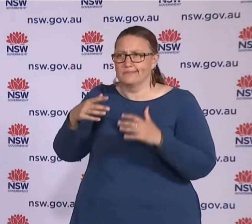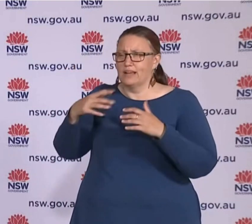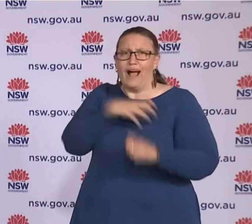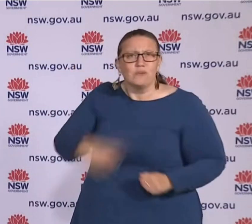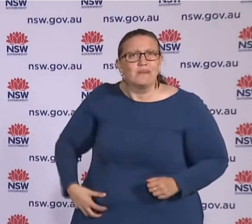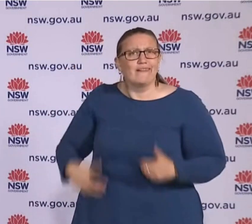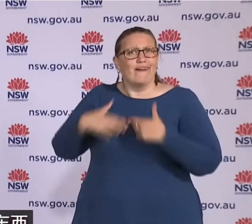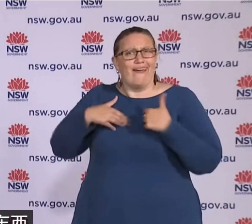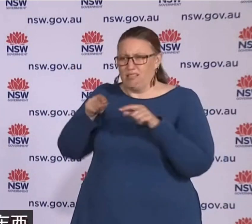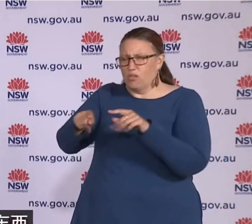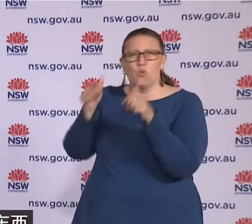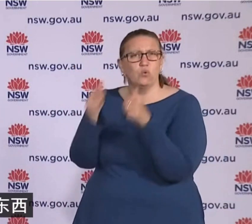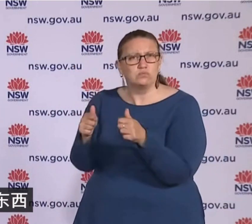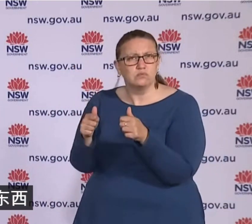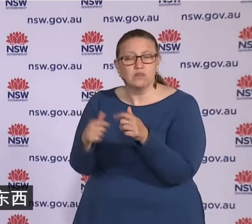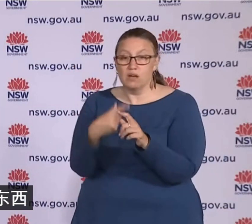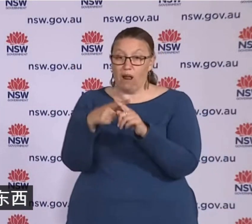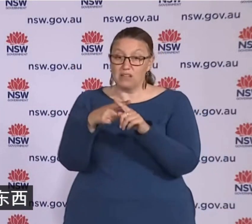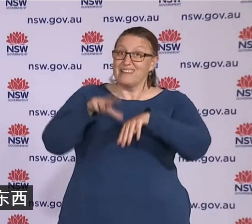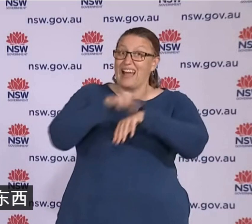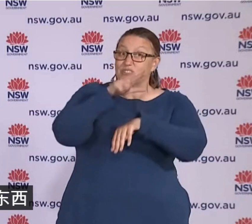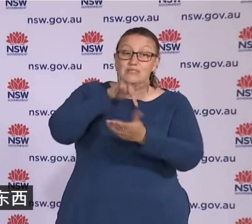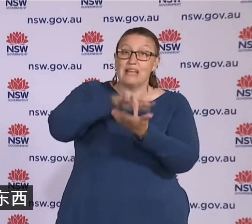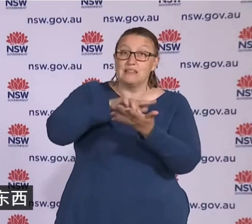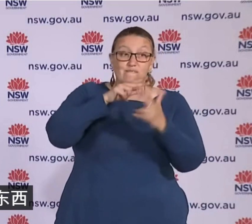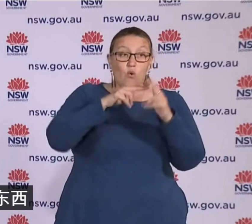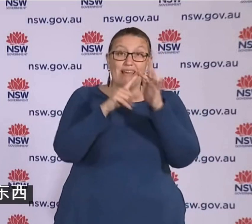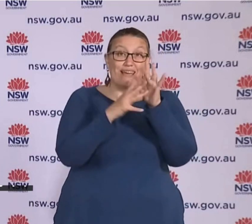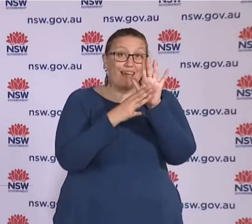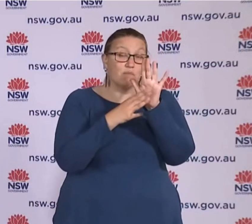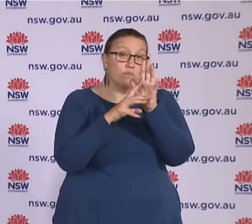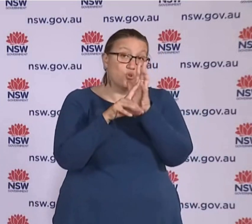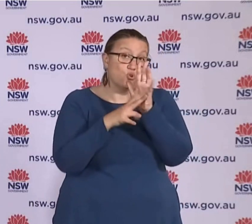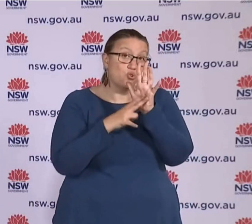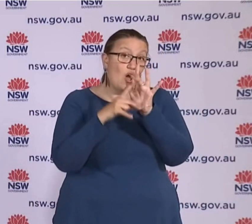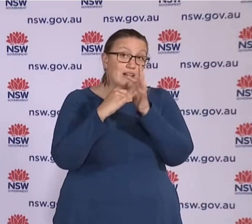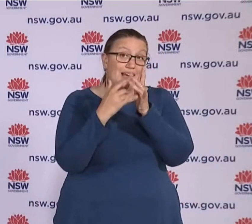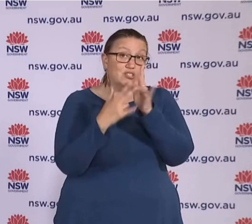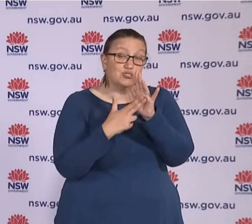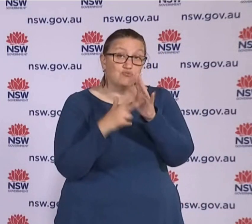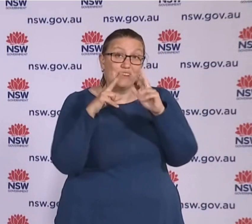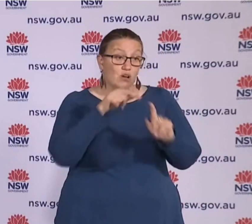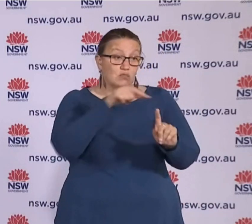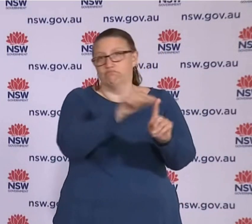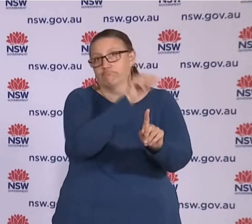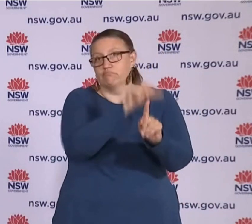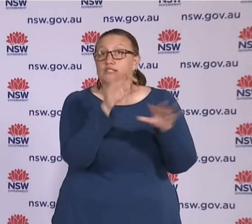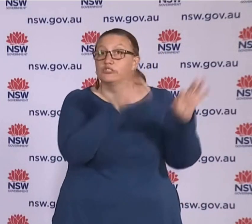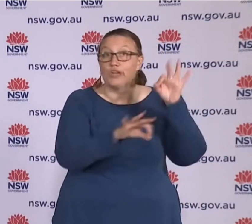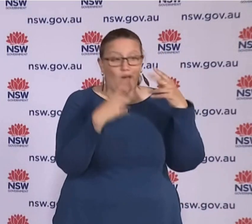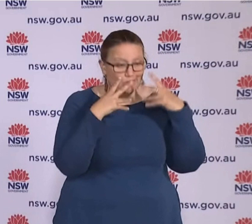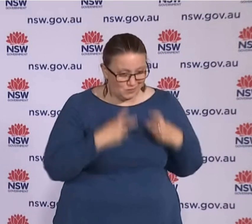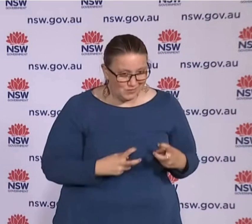Research, Children's Hospital websites. All of those websites will give you accurate information that hopefully addresses your